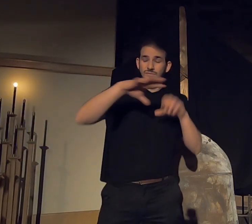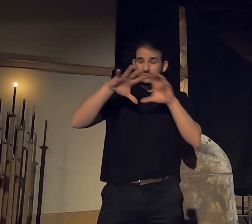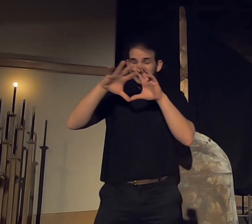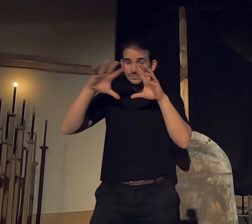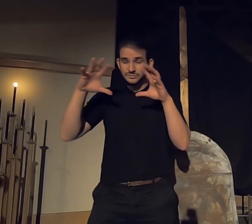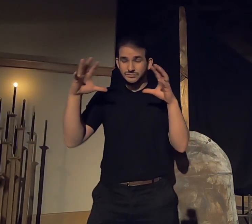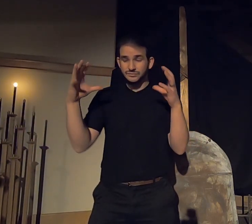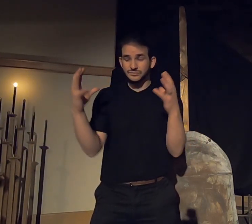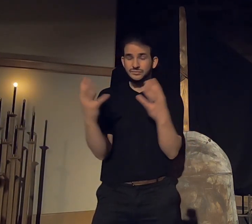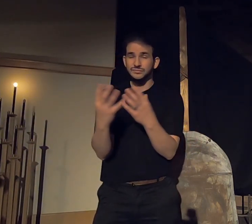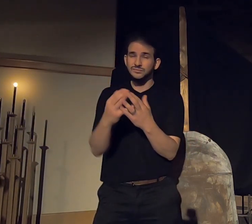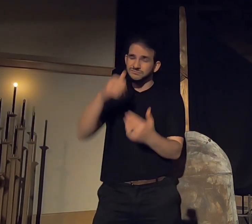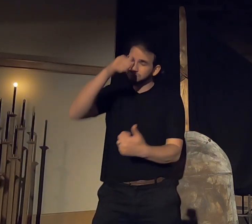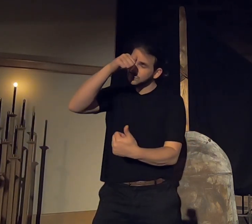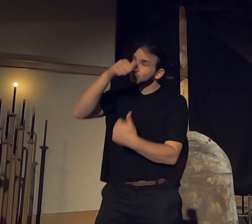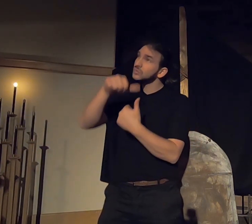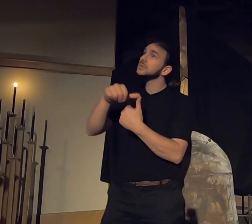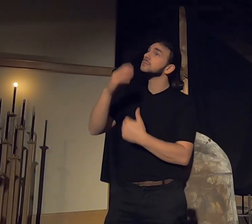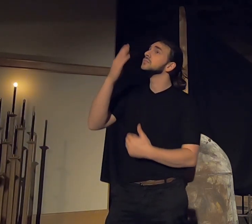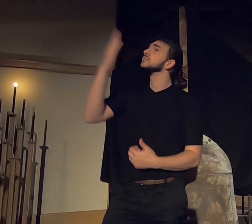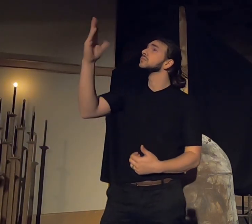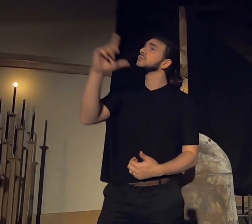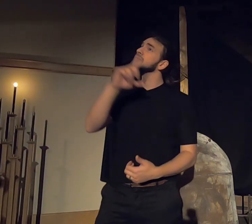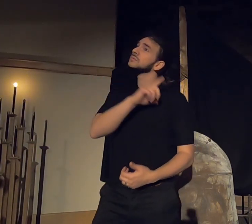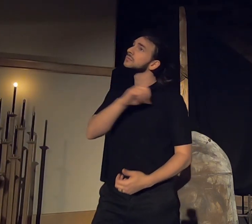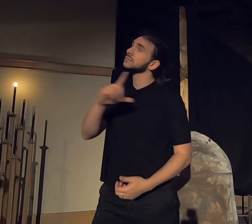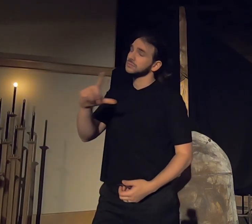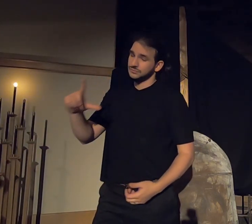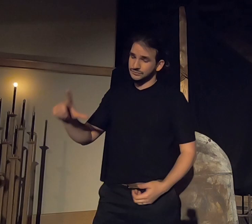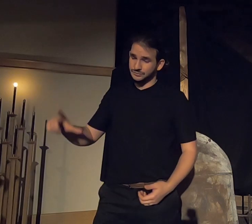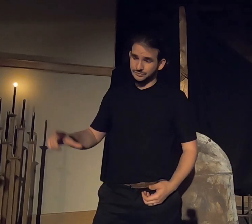Everyone on this earth will remember you, Lord.